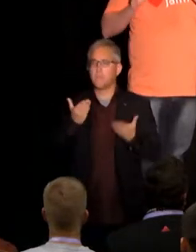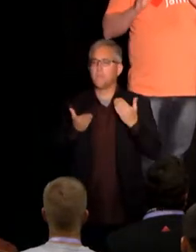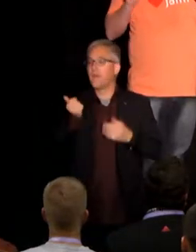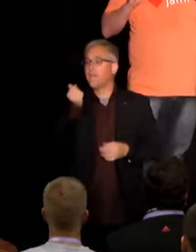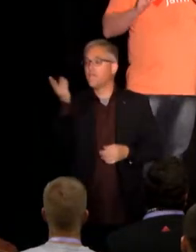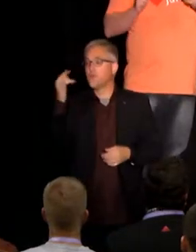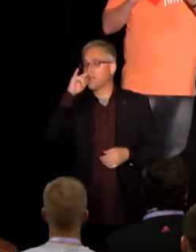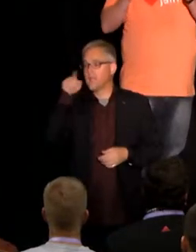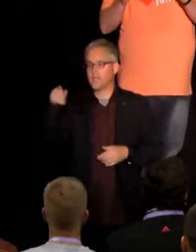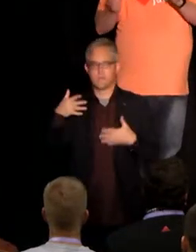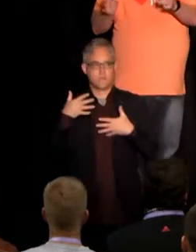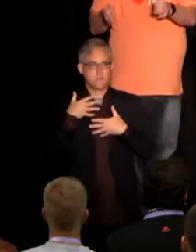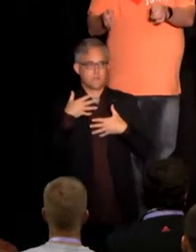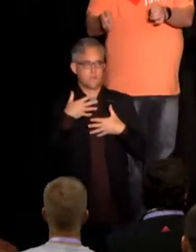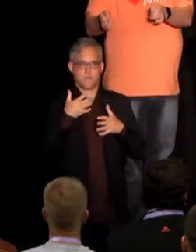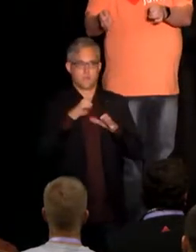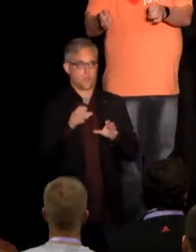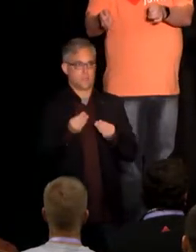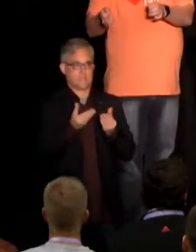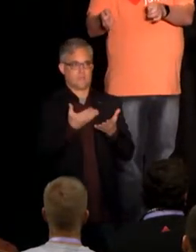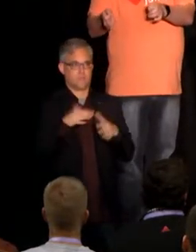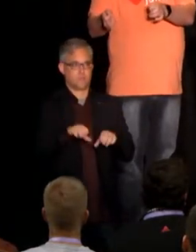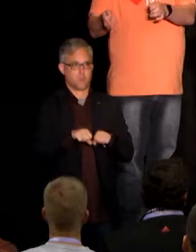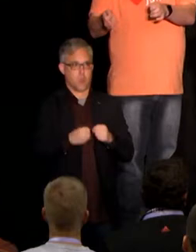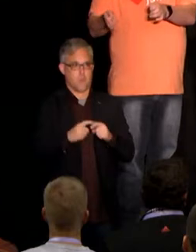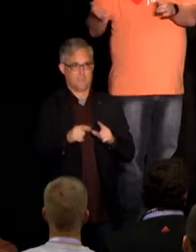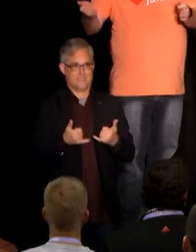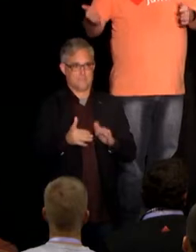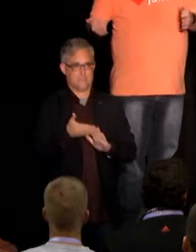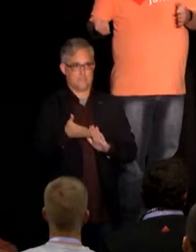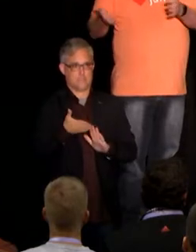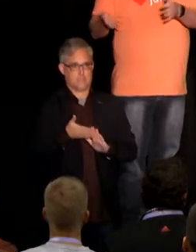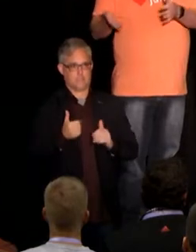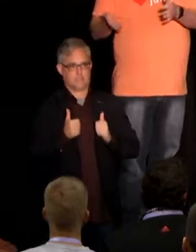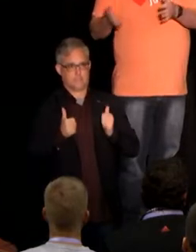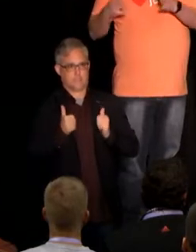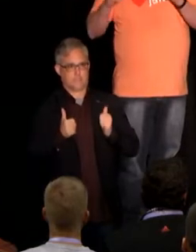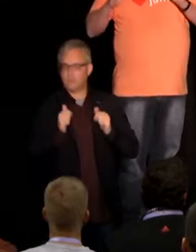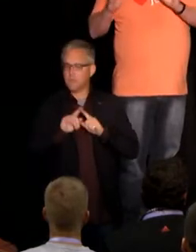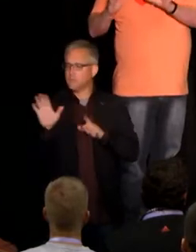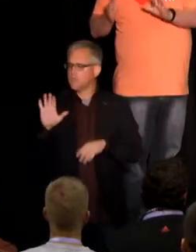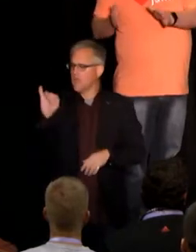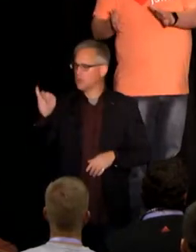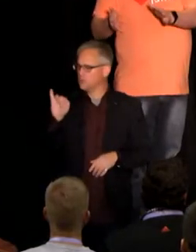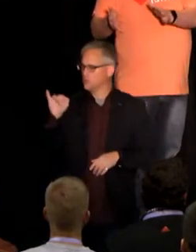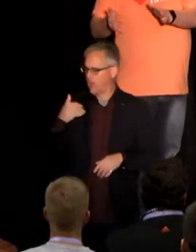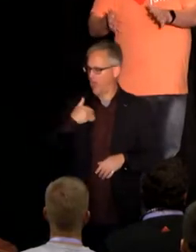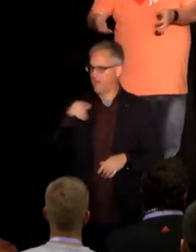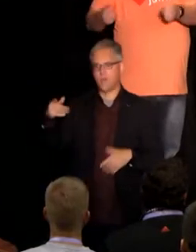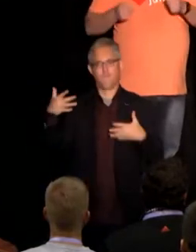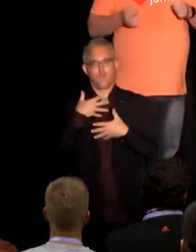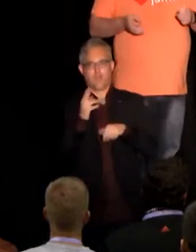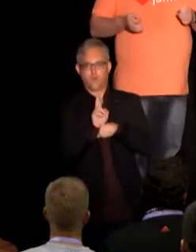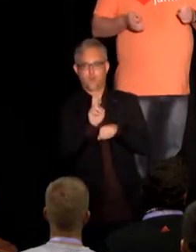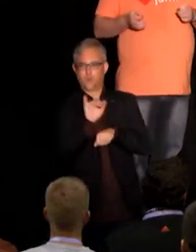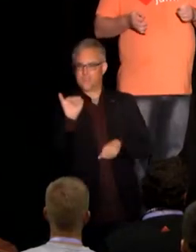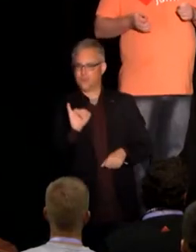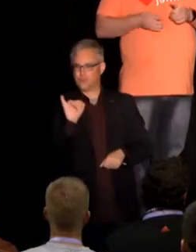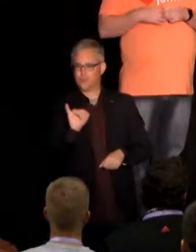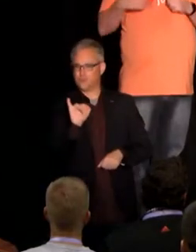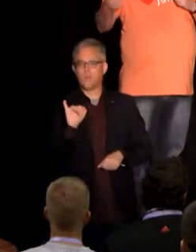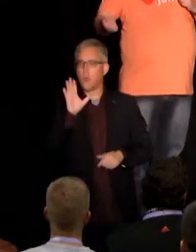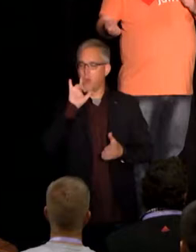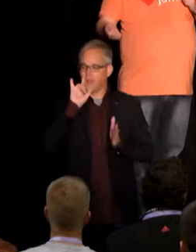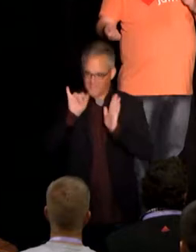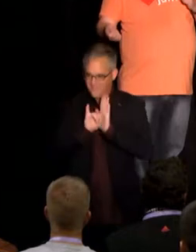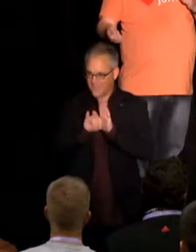are afraid of turning in their broken device because it still functions, but it's covered under insurance. They're just afraid to use their insurance. We're going to identify that during the summer, and